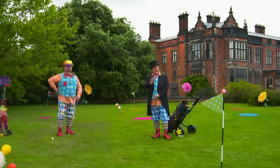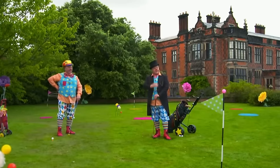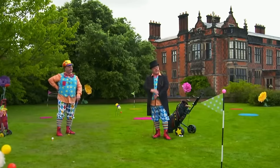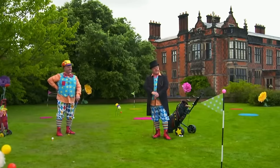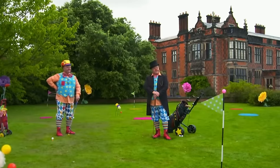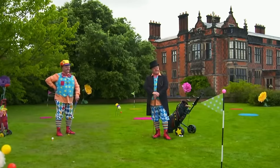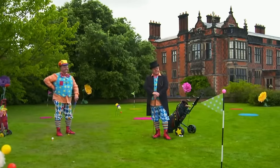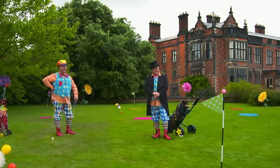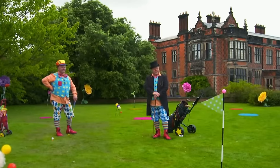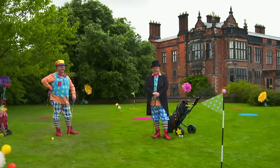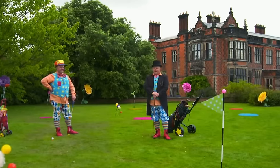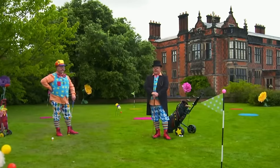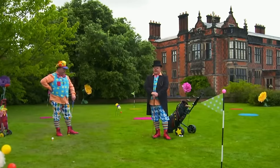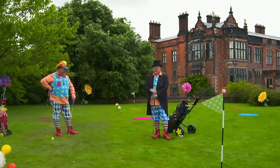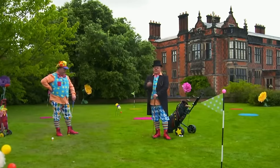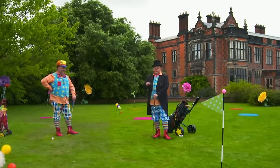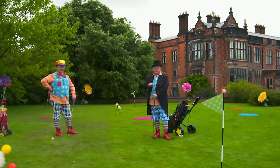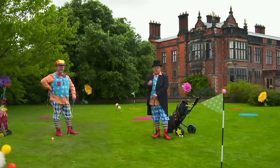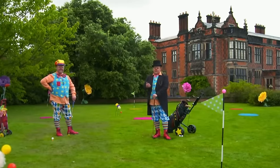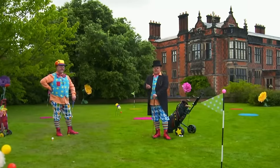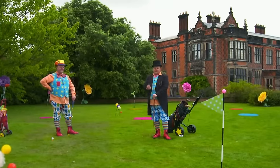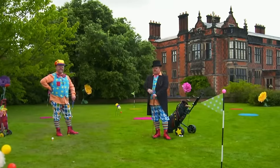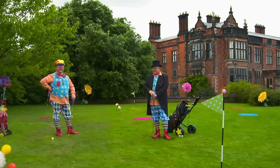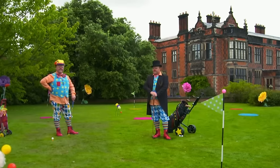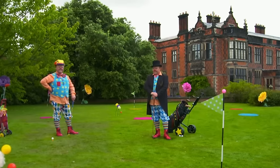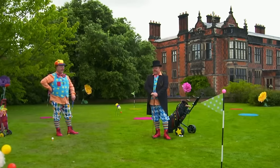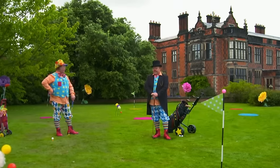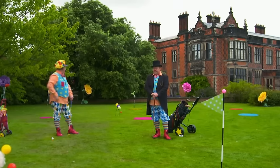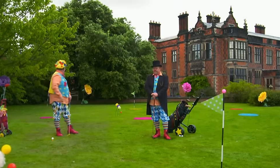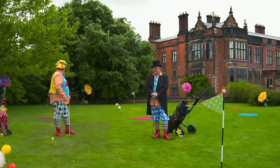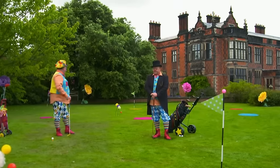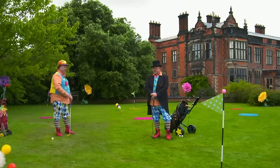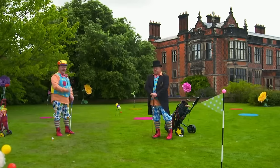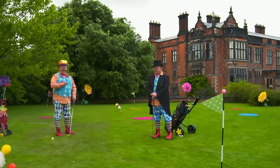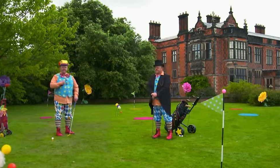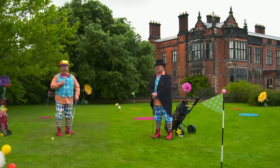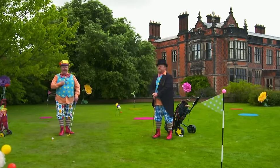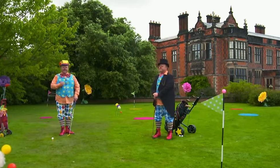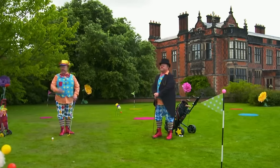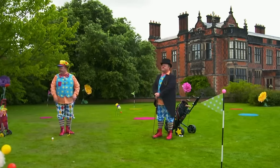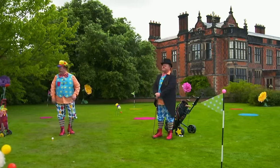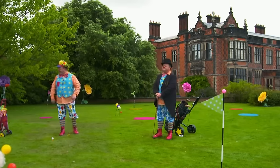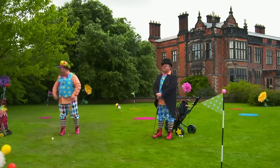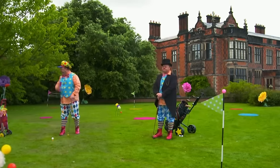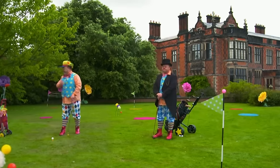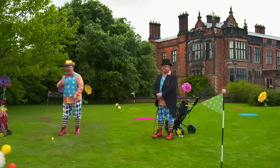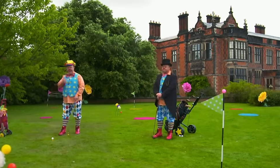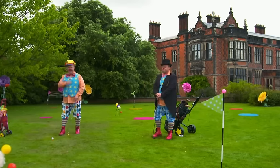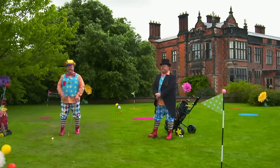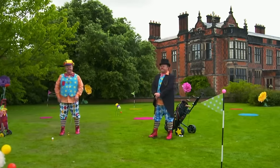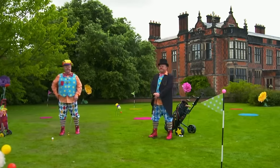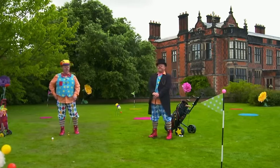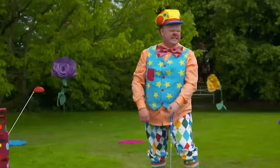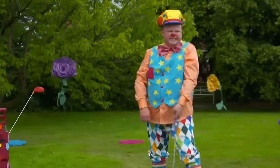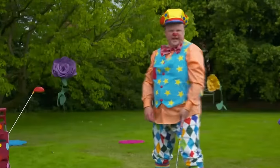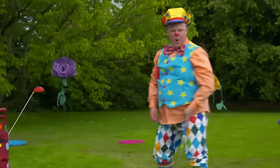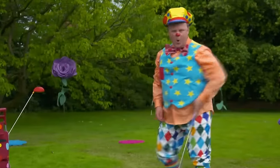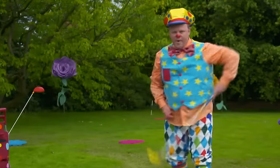Thank you. Now it's your turn, Mr T. My turn? Right, okay. Come